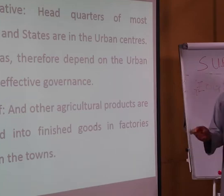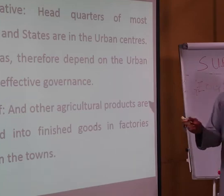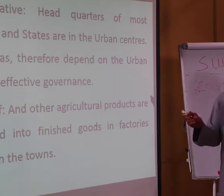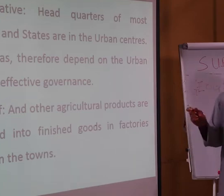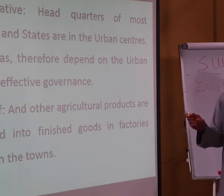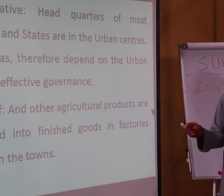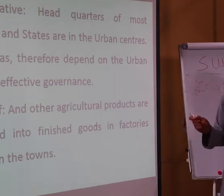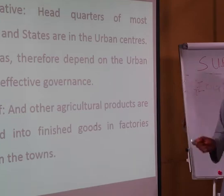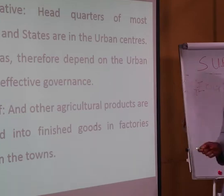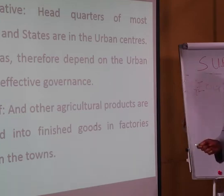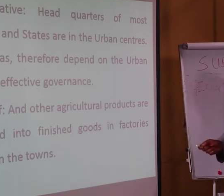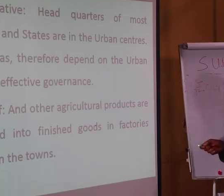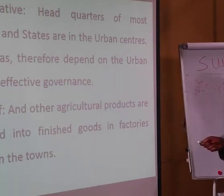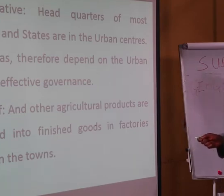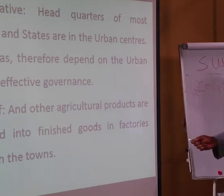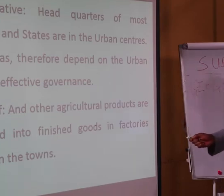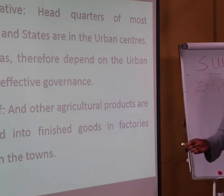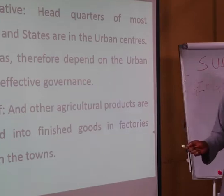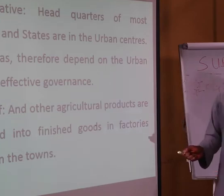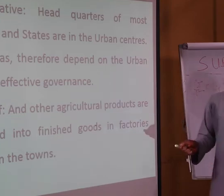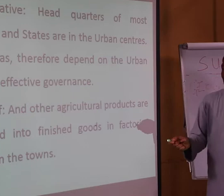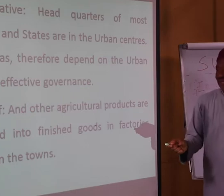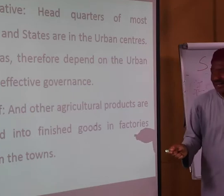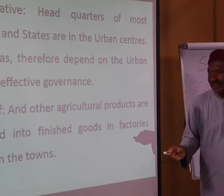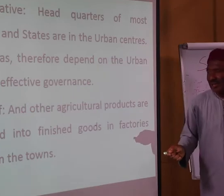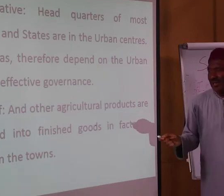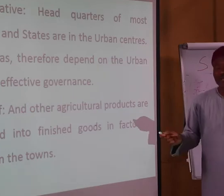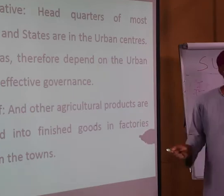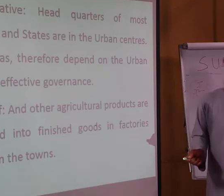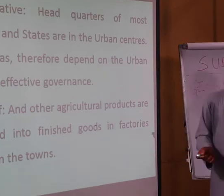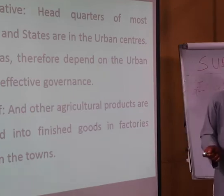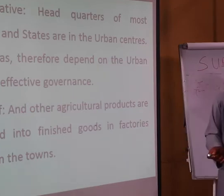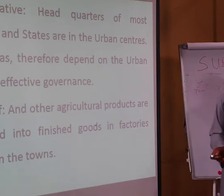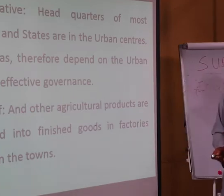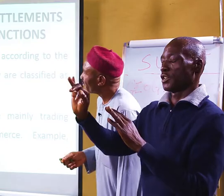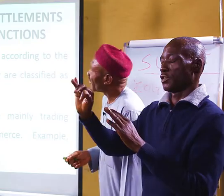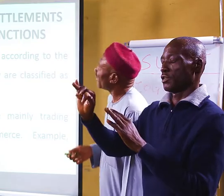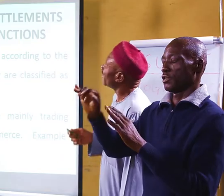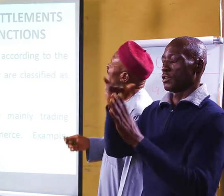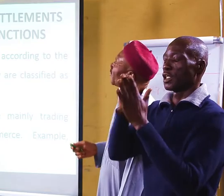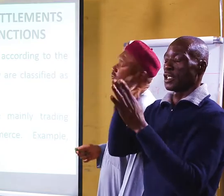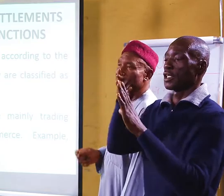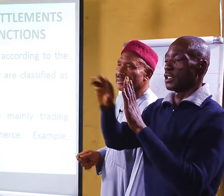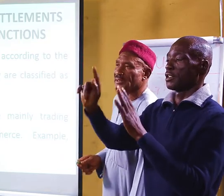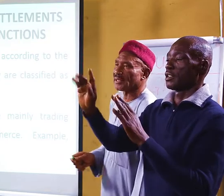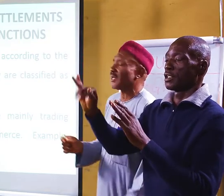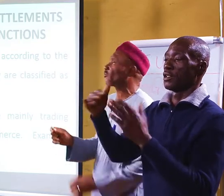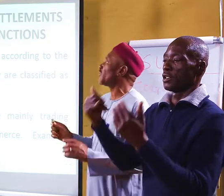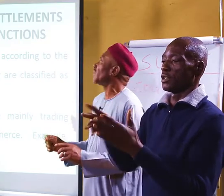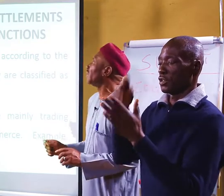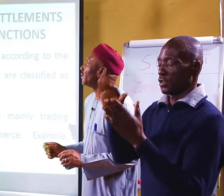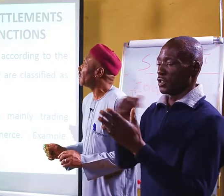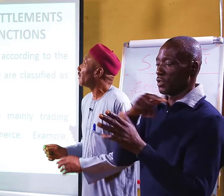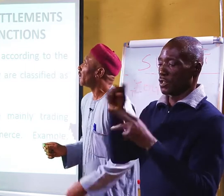processed into finished goods in factories located in the town. Now, students,